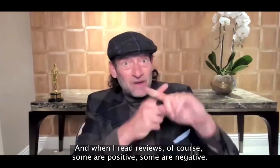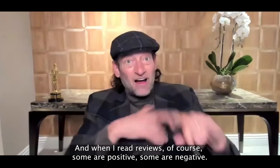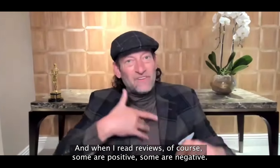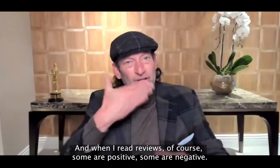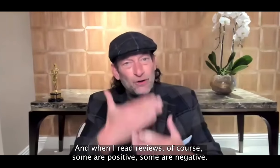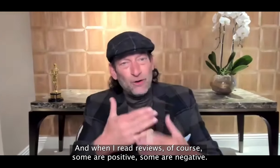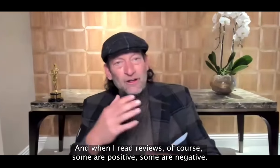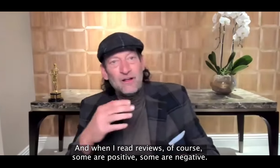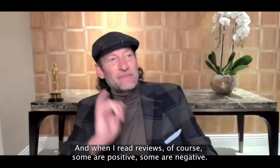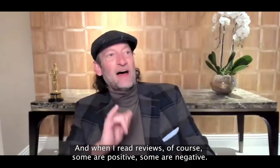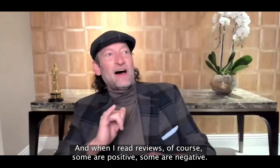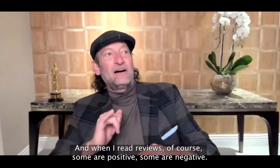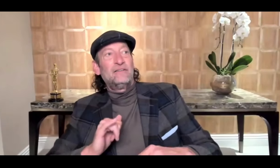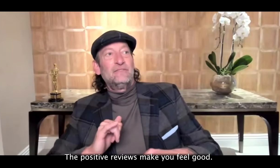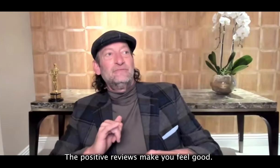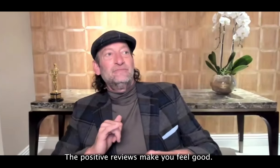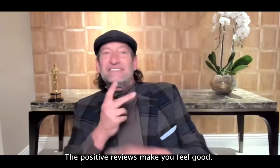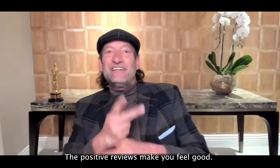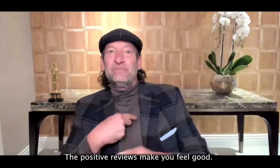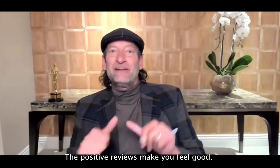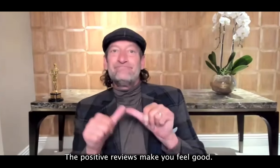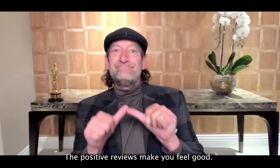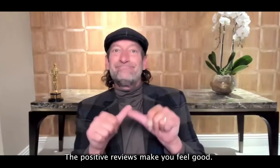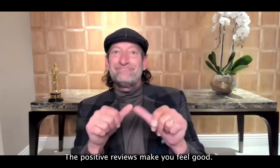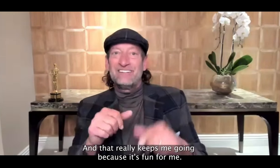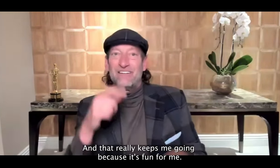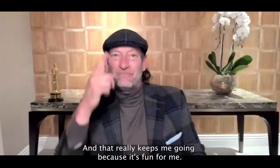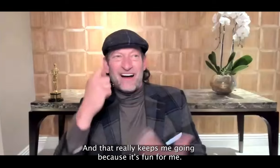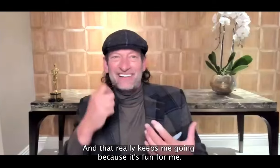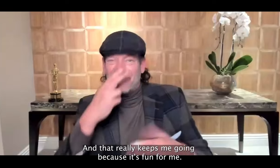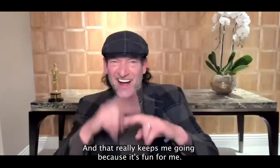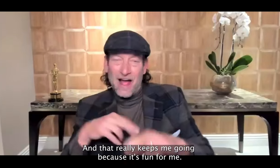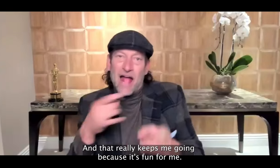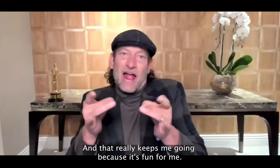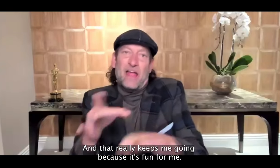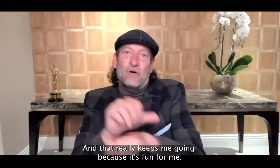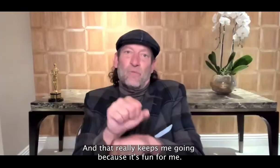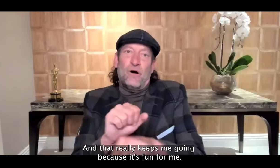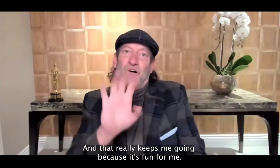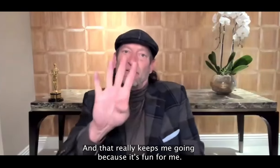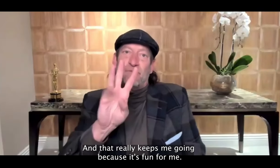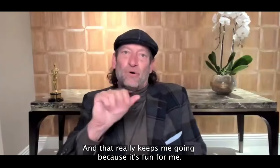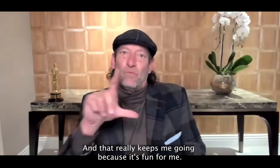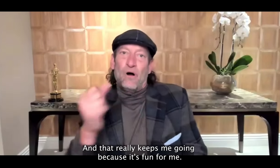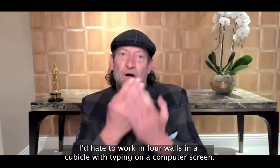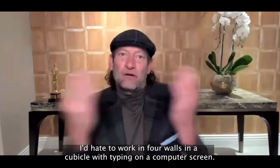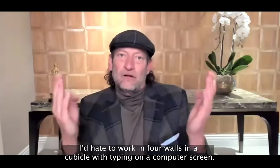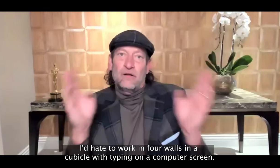course, some are positive, some are negative. The positive reviews make you feel good, and that really keeps me going because it's fun for me. I'd hate to